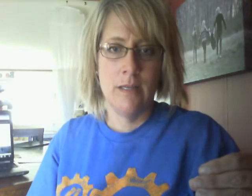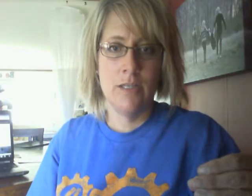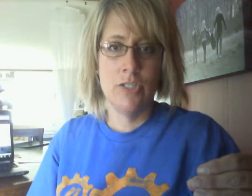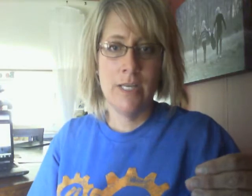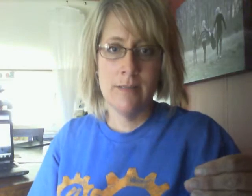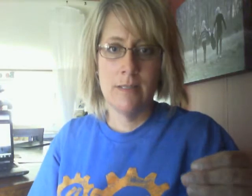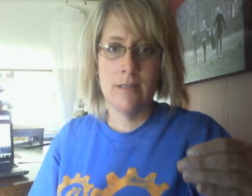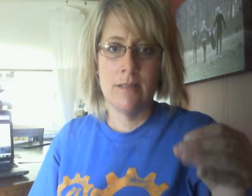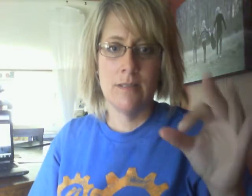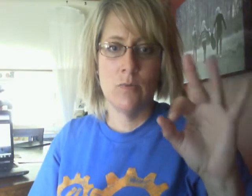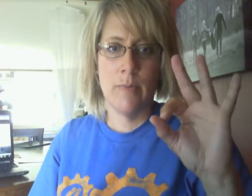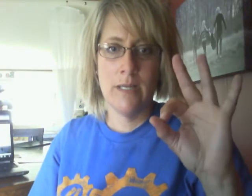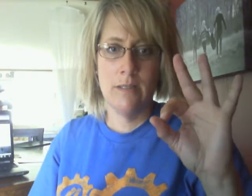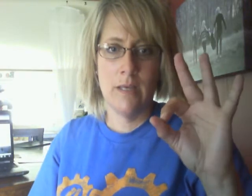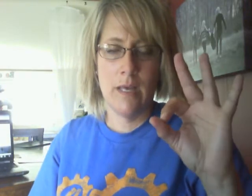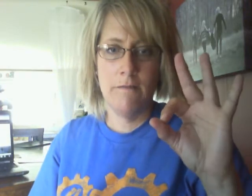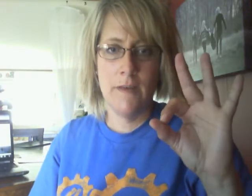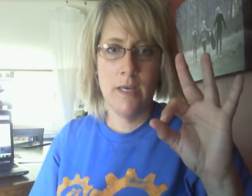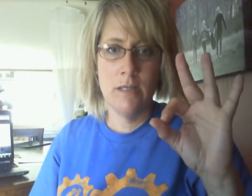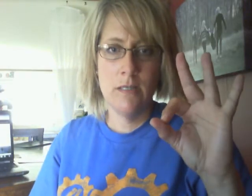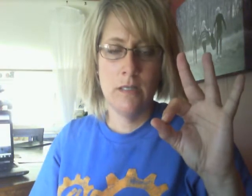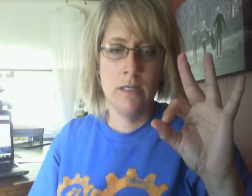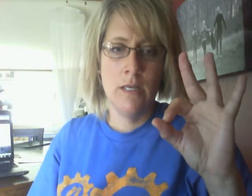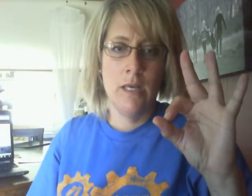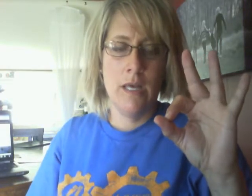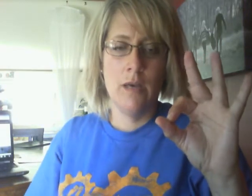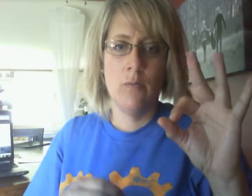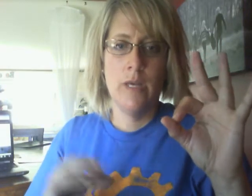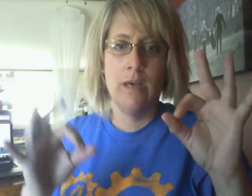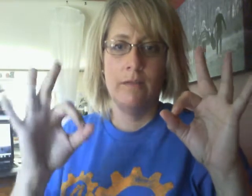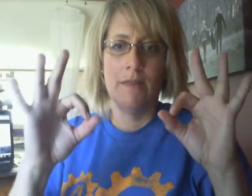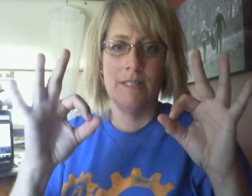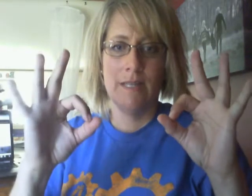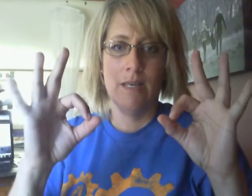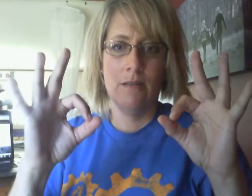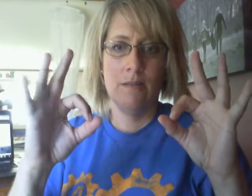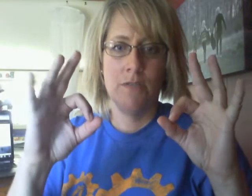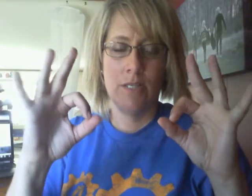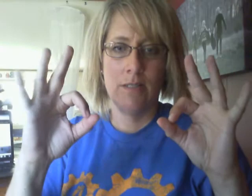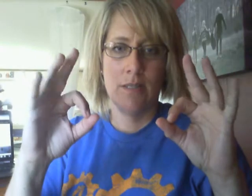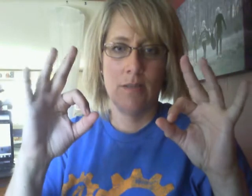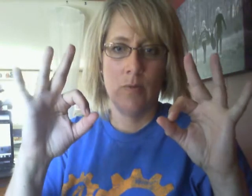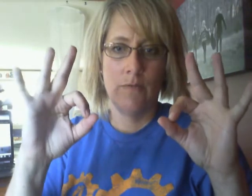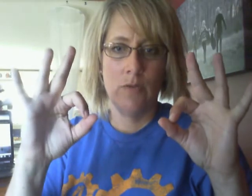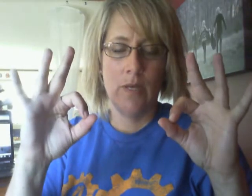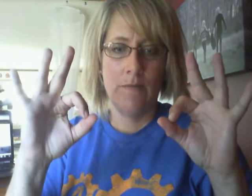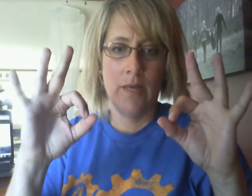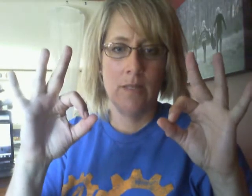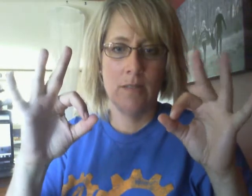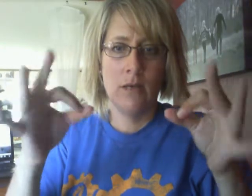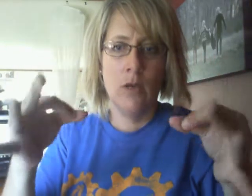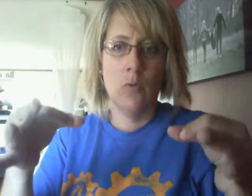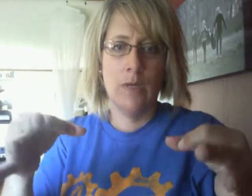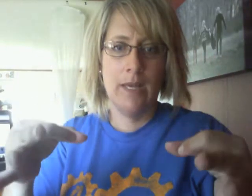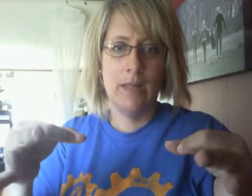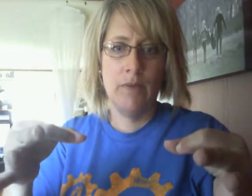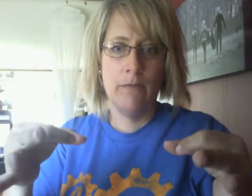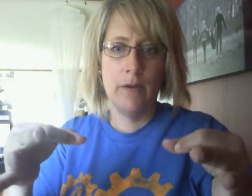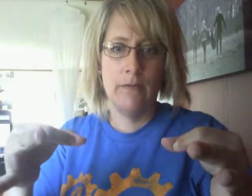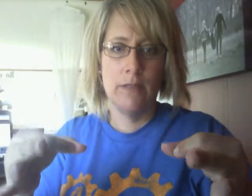then justice is, we're back to the F hand, and we have the scales of justice. So we have two F hands. We lay them in front of us